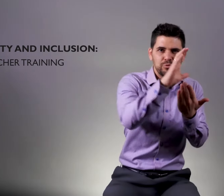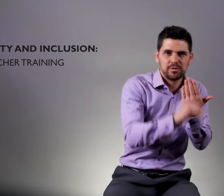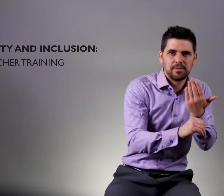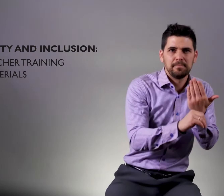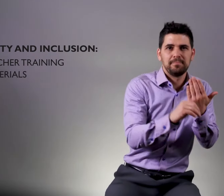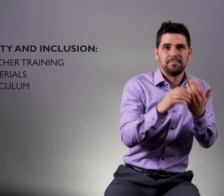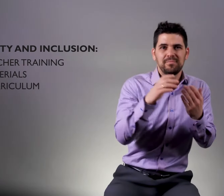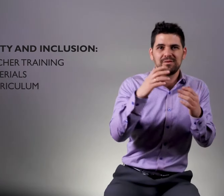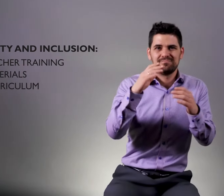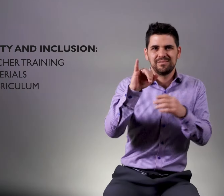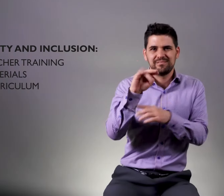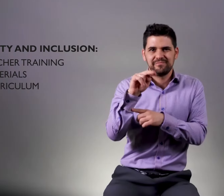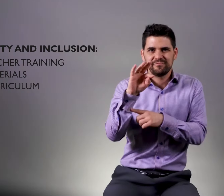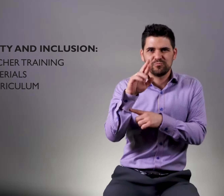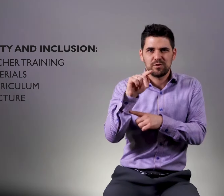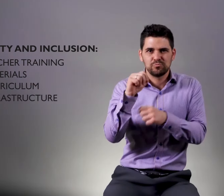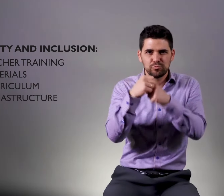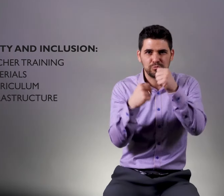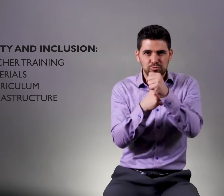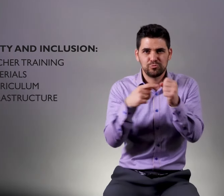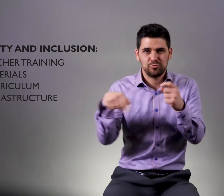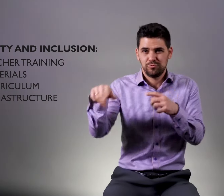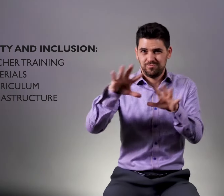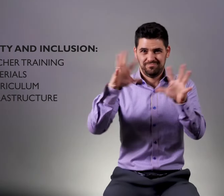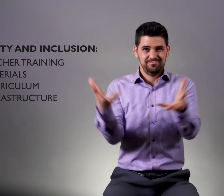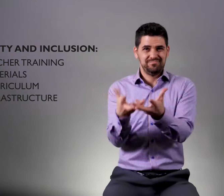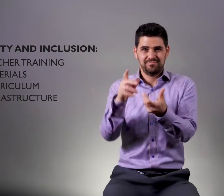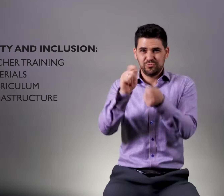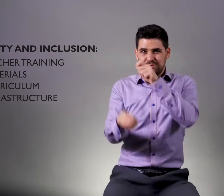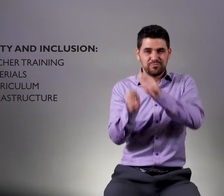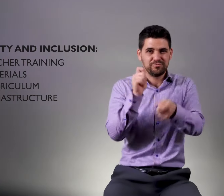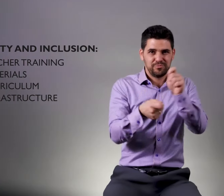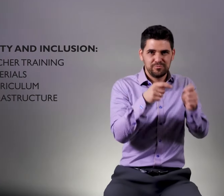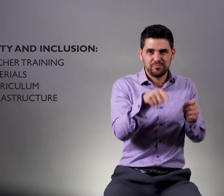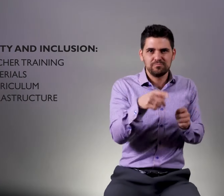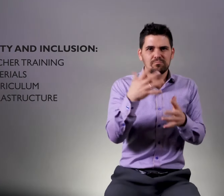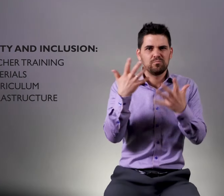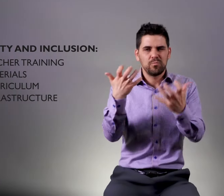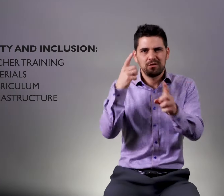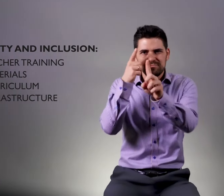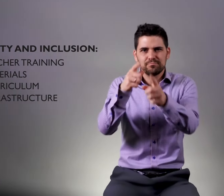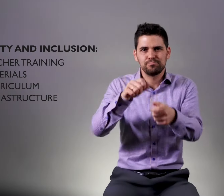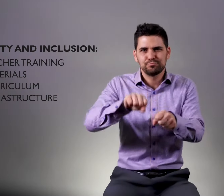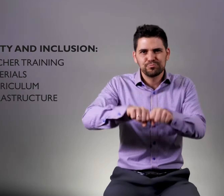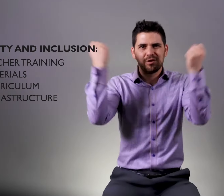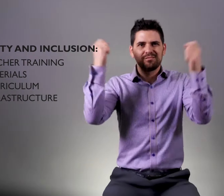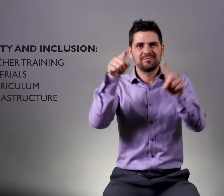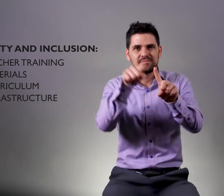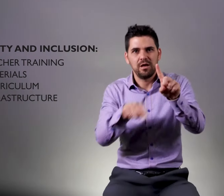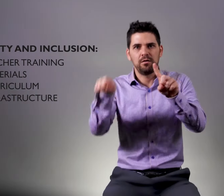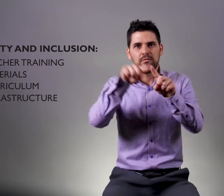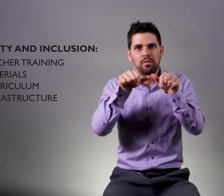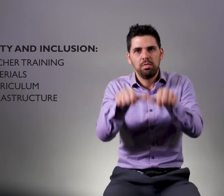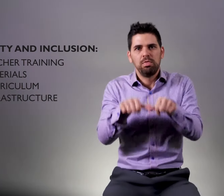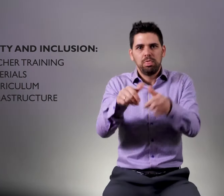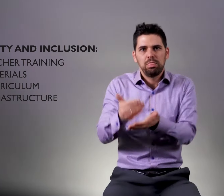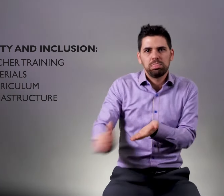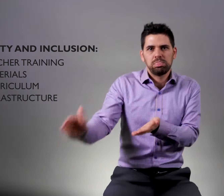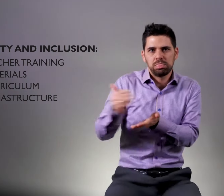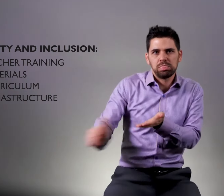training, materials, curriculum, and infrastructure. All of that needs transformation, and we want to break that cycle of